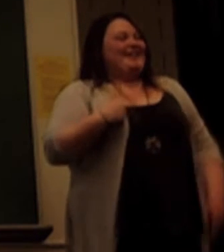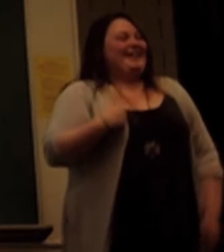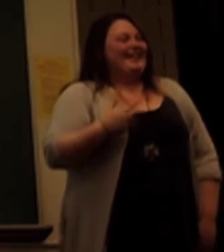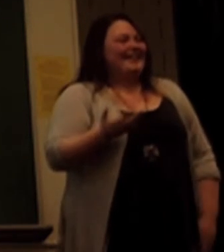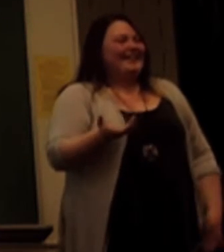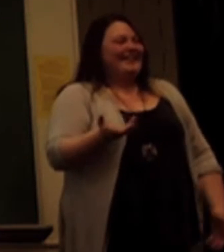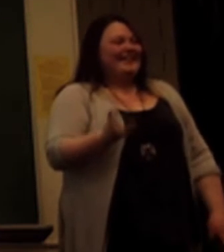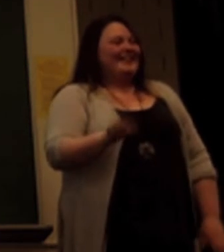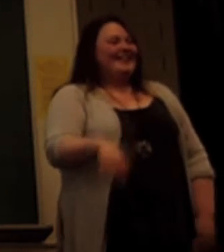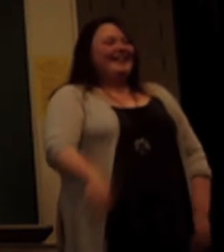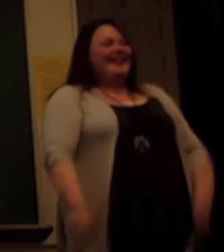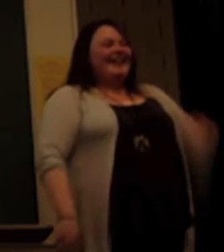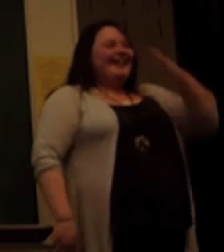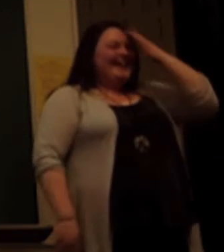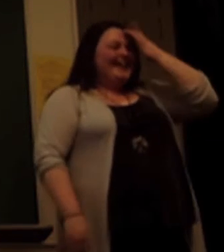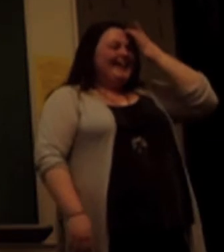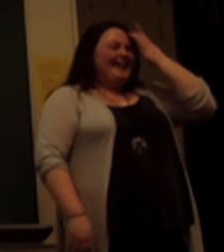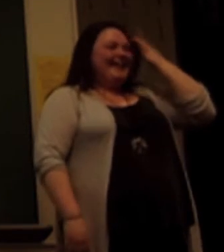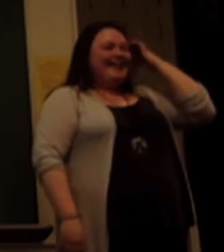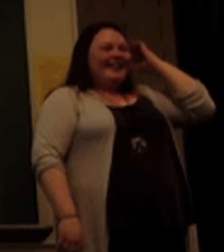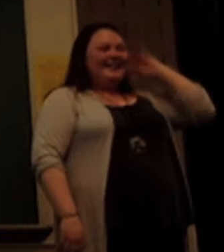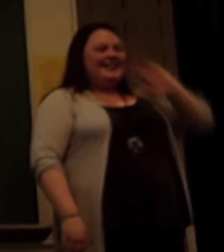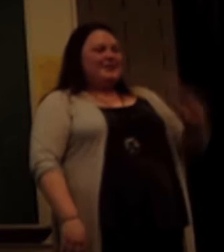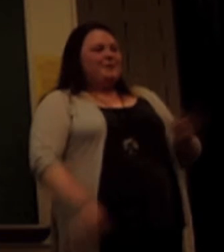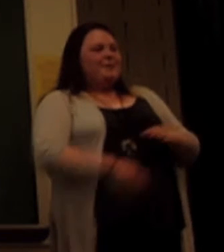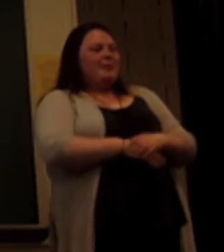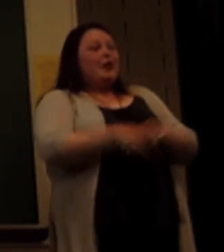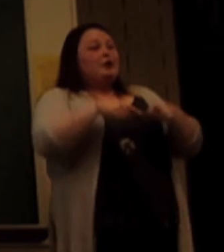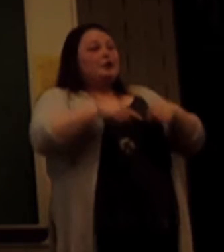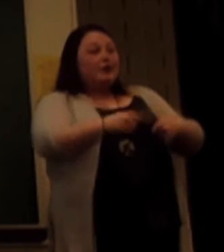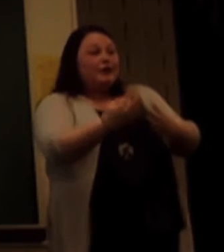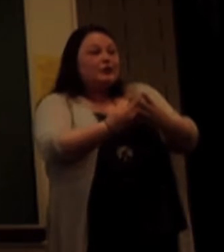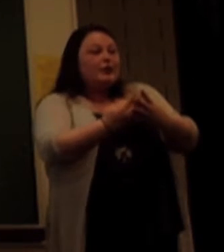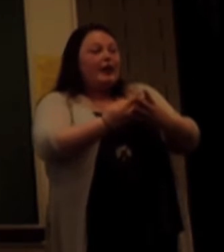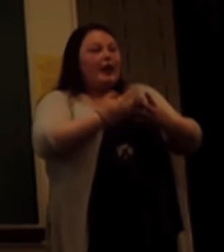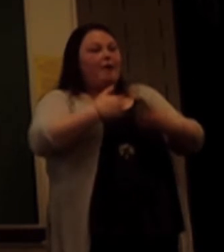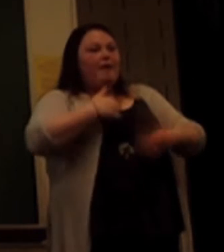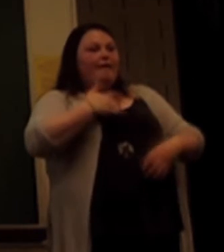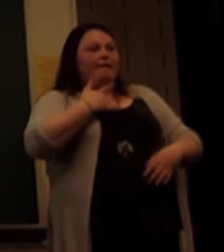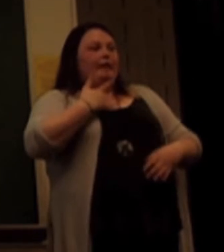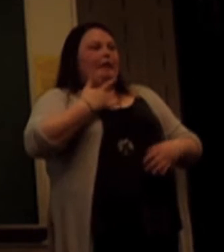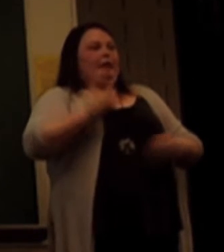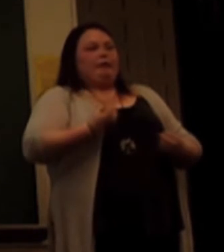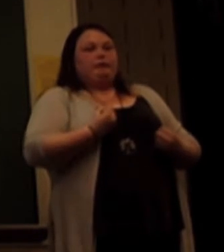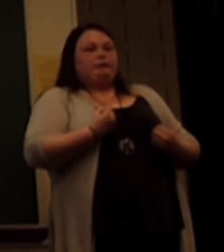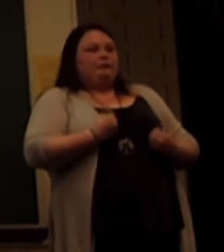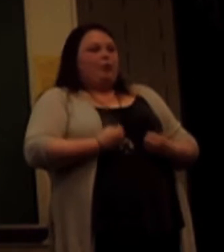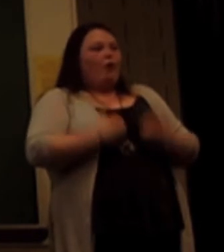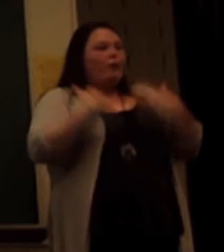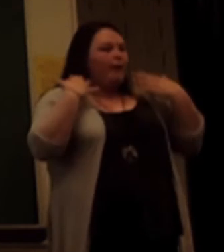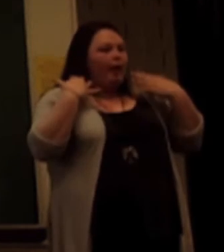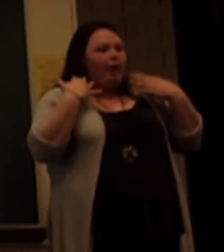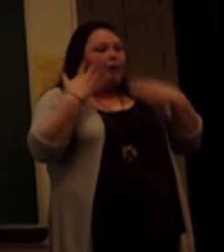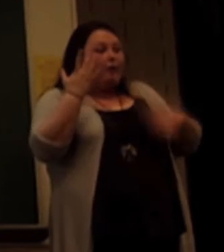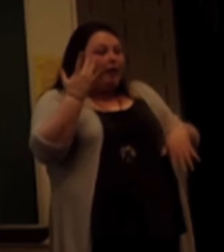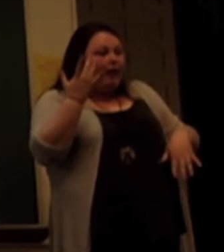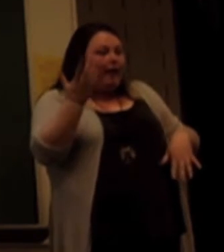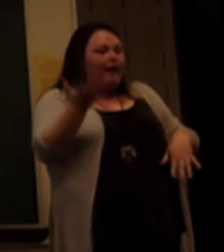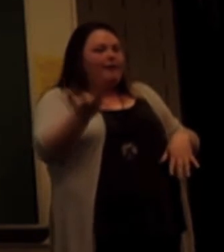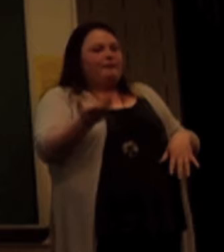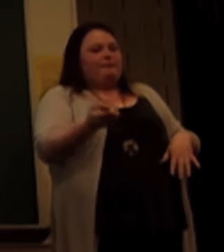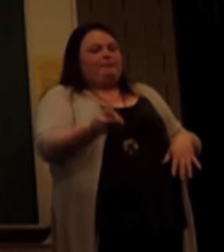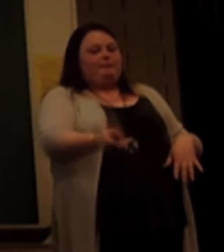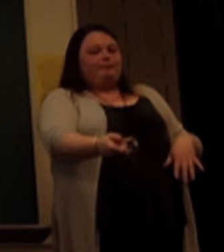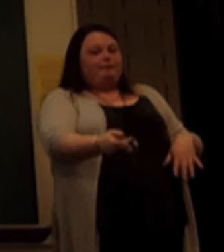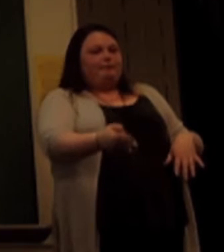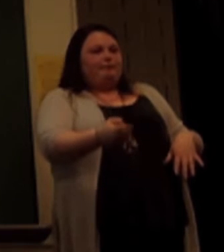like, awesome, I don't know anything that I just interpreted. So I thought I failed it. So then when I found out, I was like really excited. So that was like a really good memory.